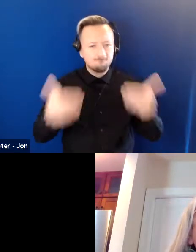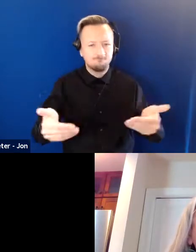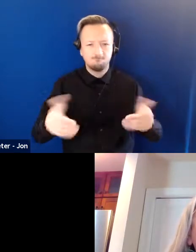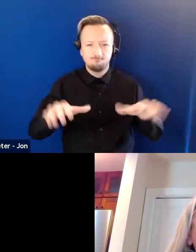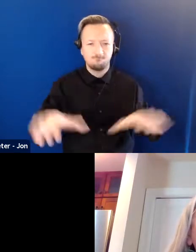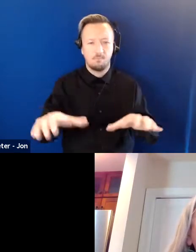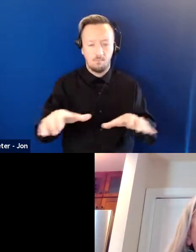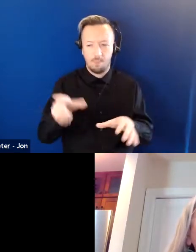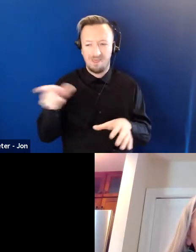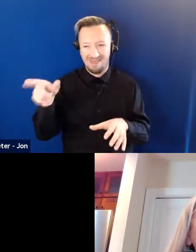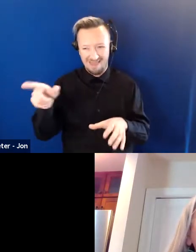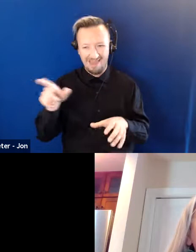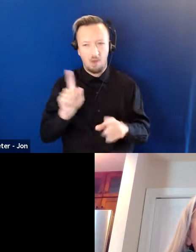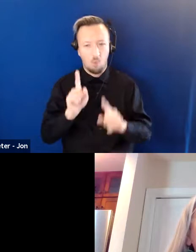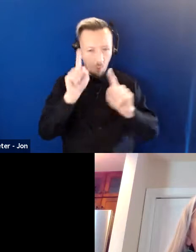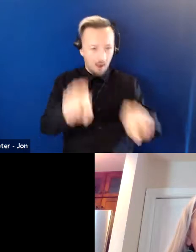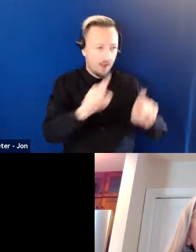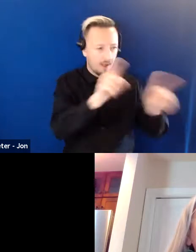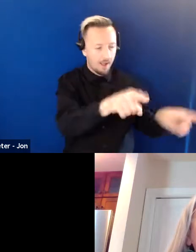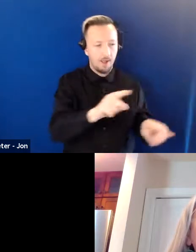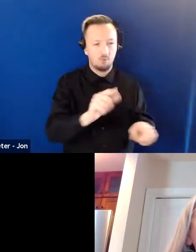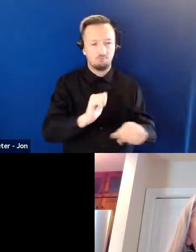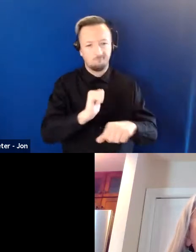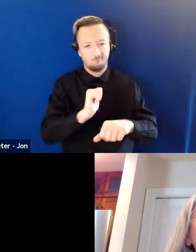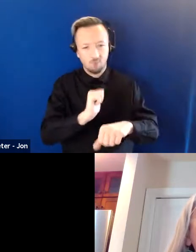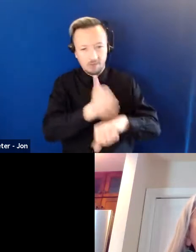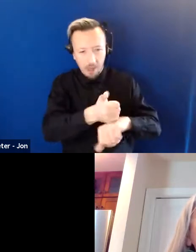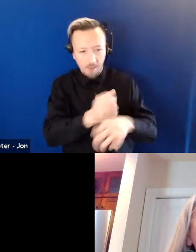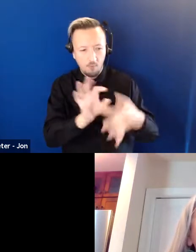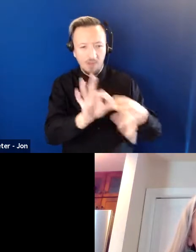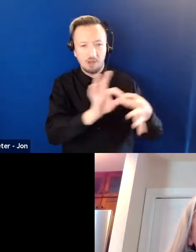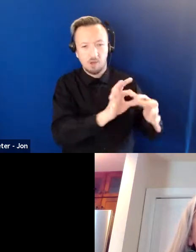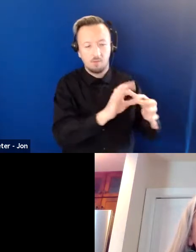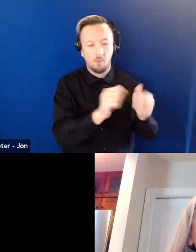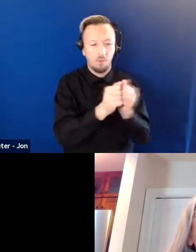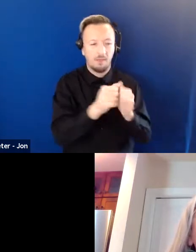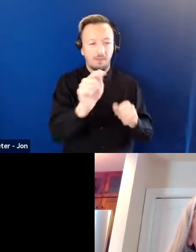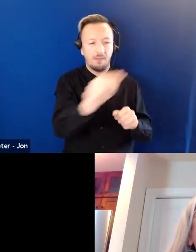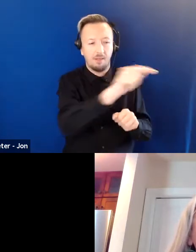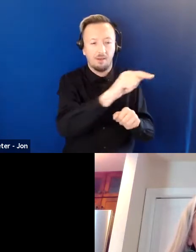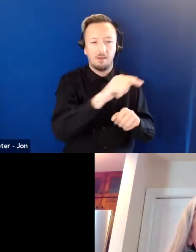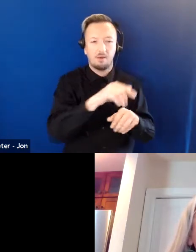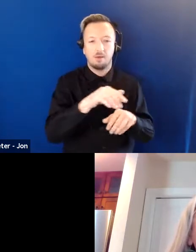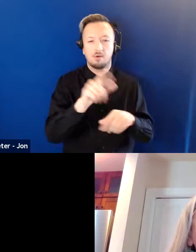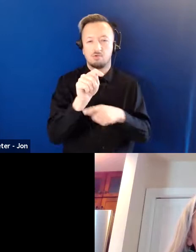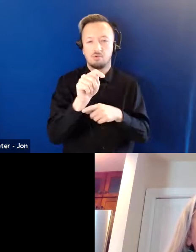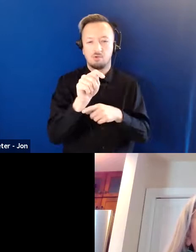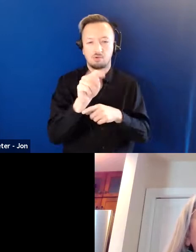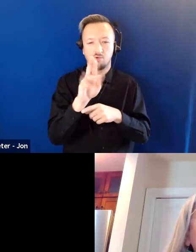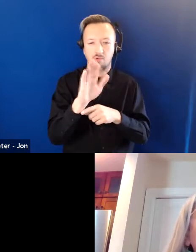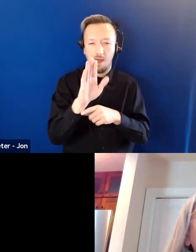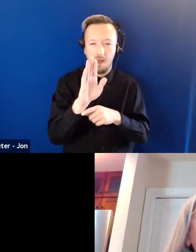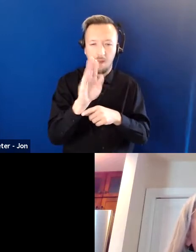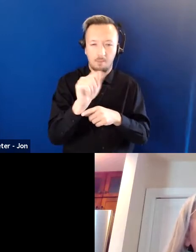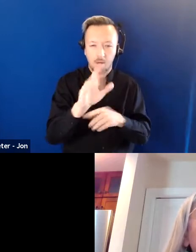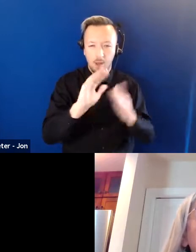went out and created relationships with tribal communities and other communities that